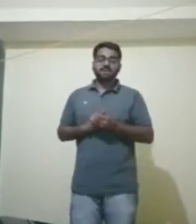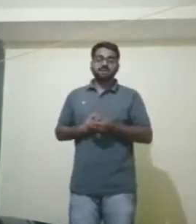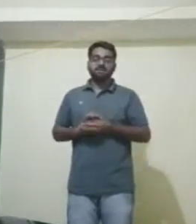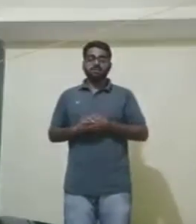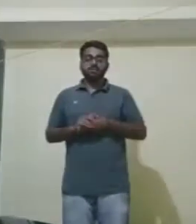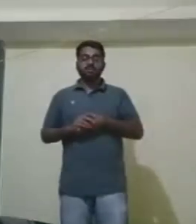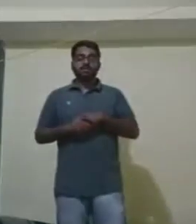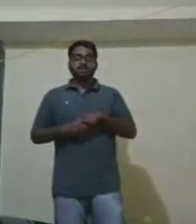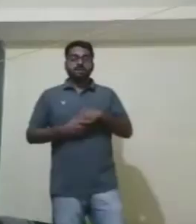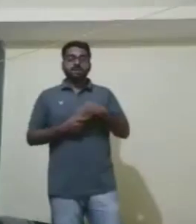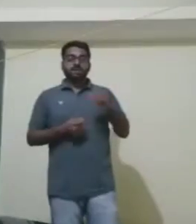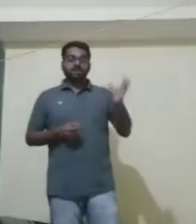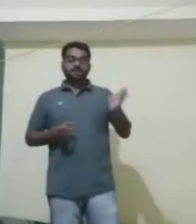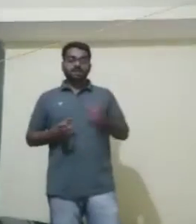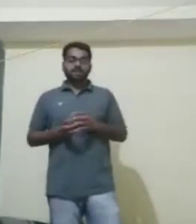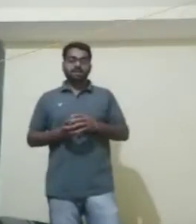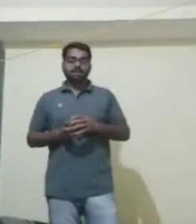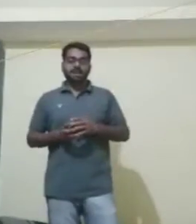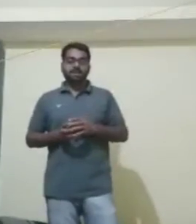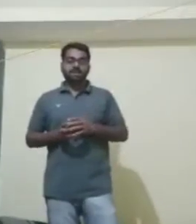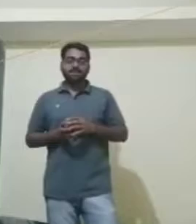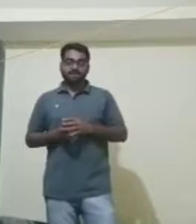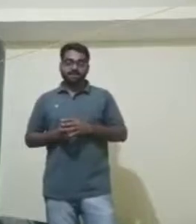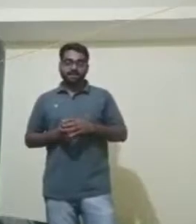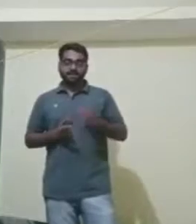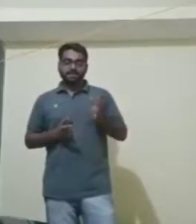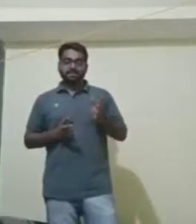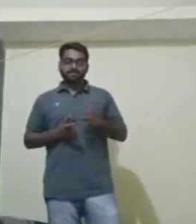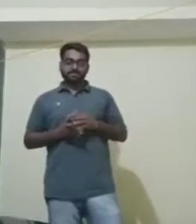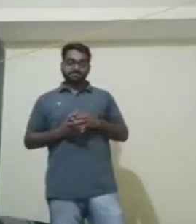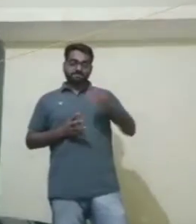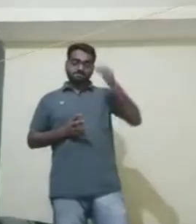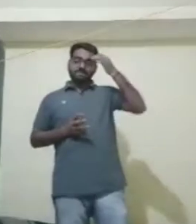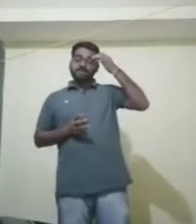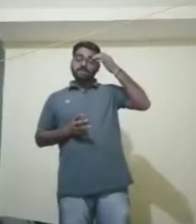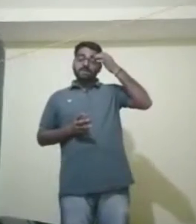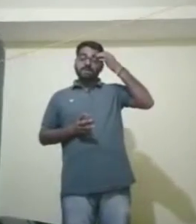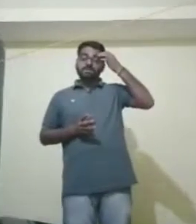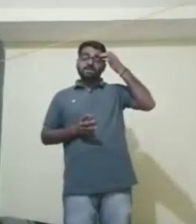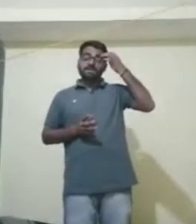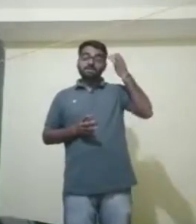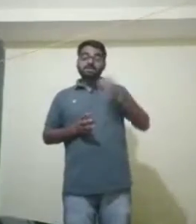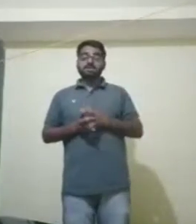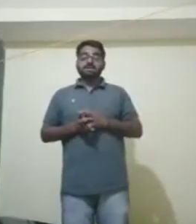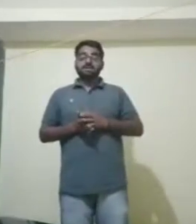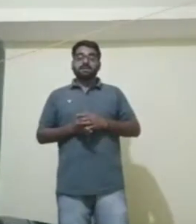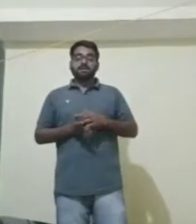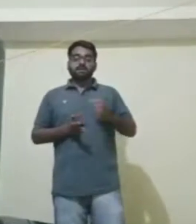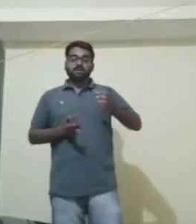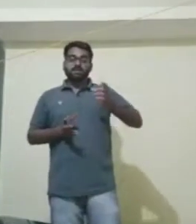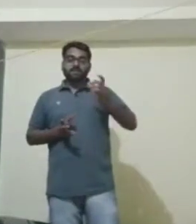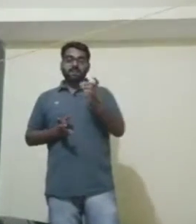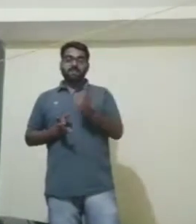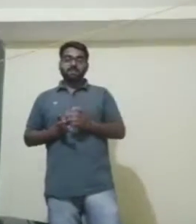is equal to our character, and after that the our file name